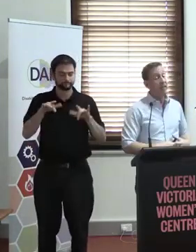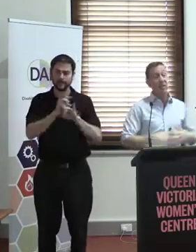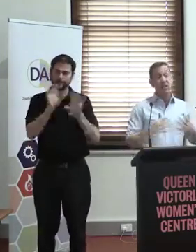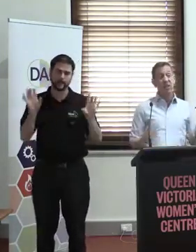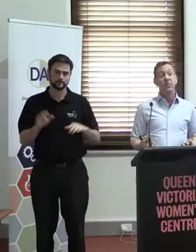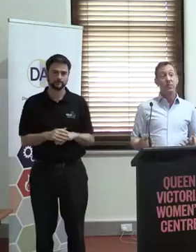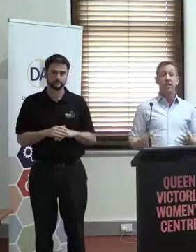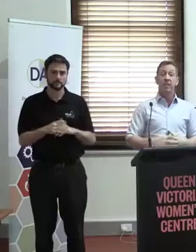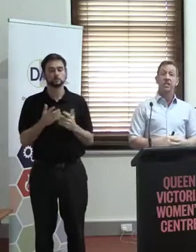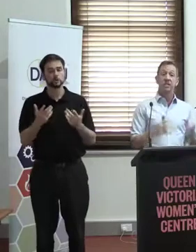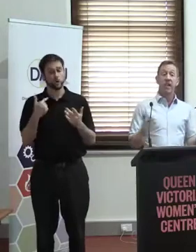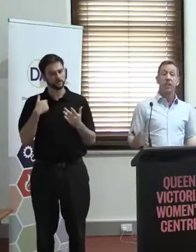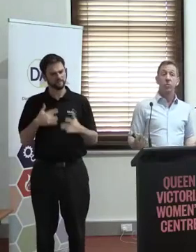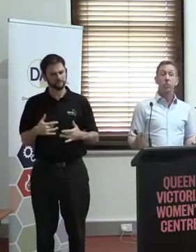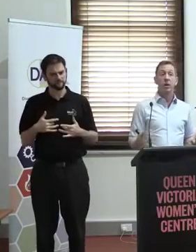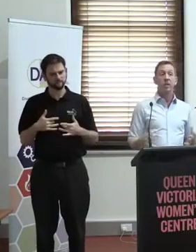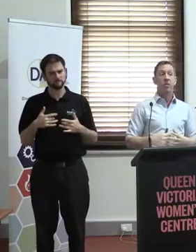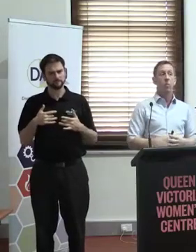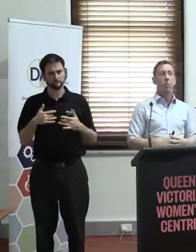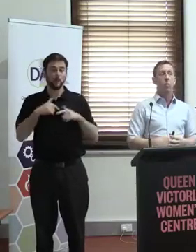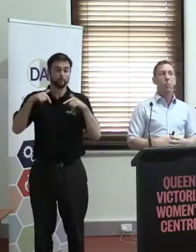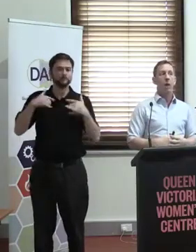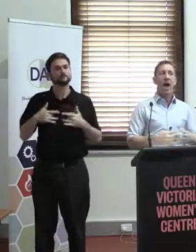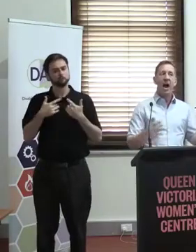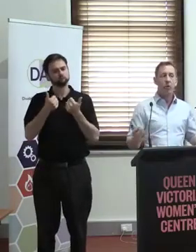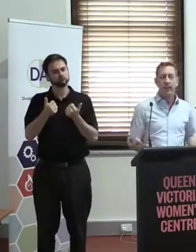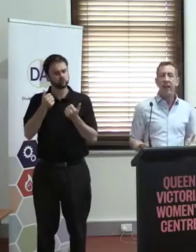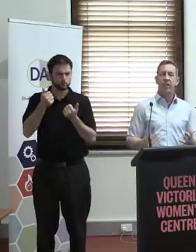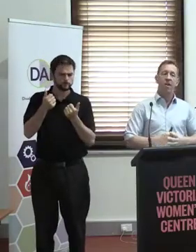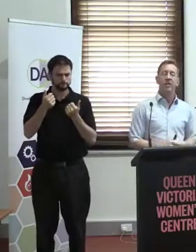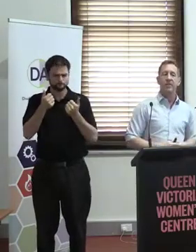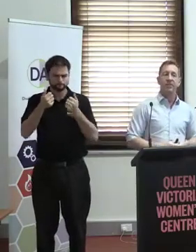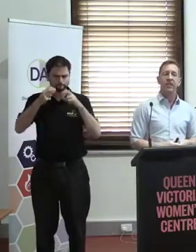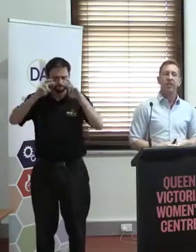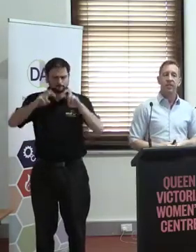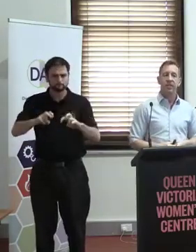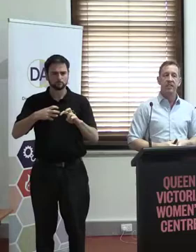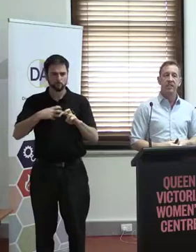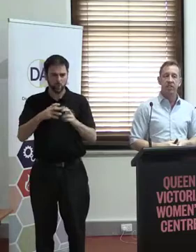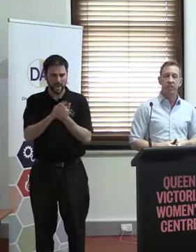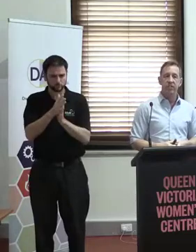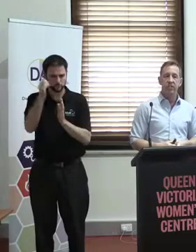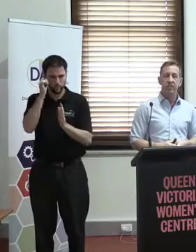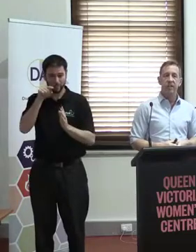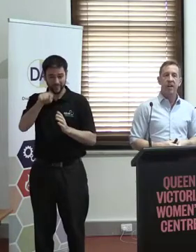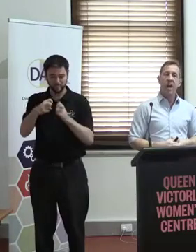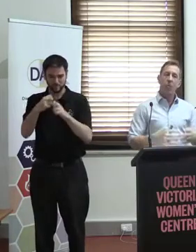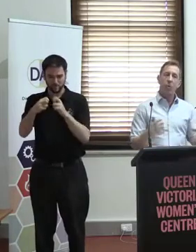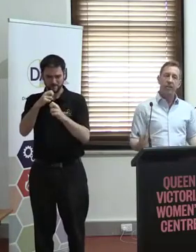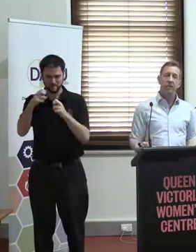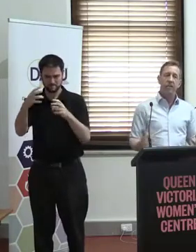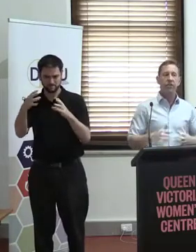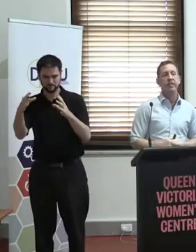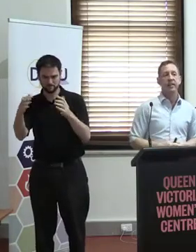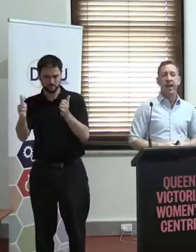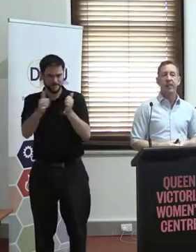So we think there's a useful discussion in saying, well, how do we categorise different advocacy issues and